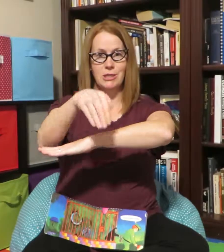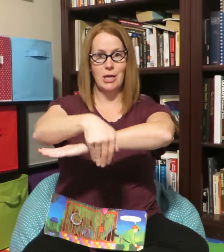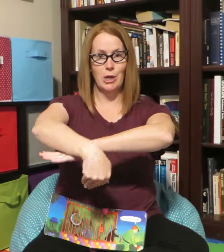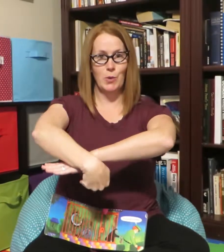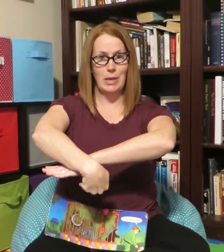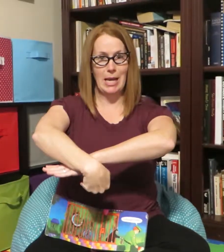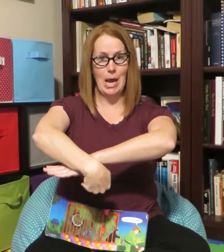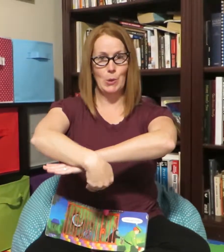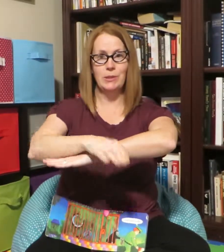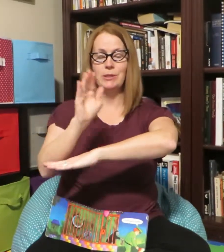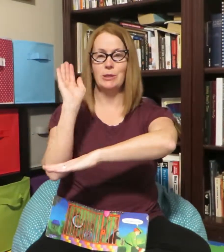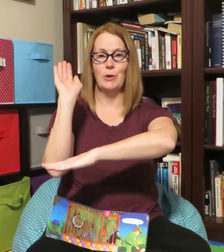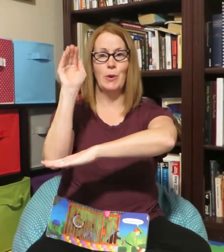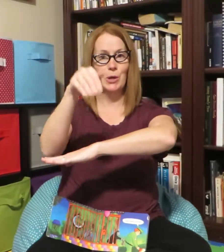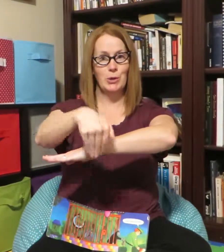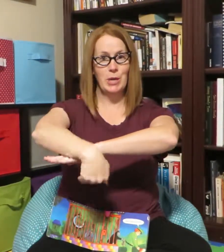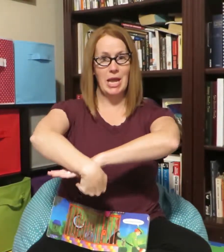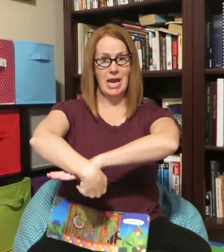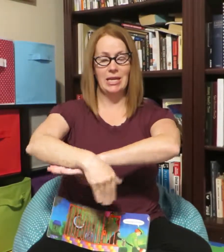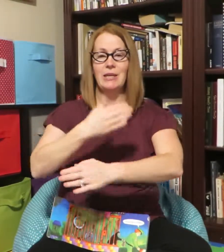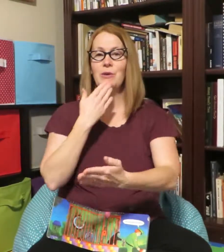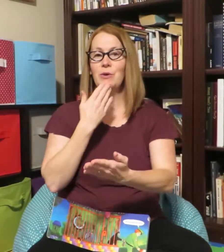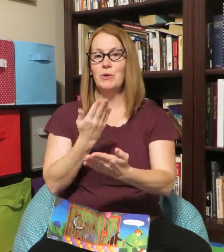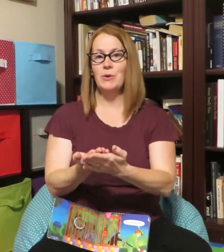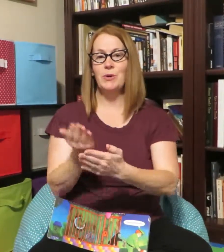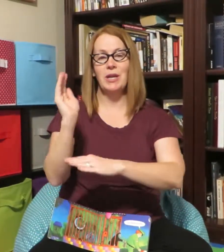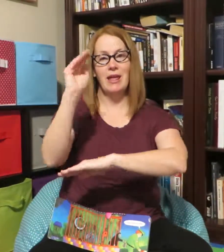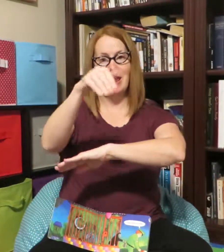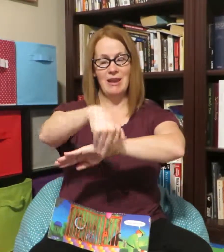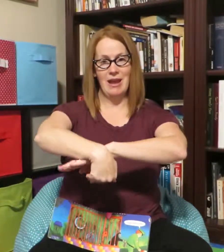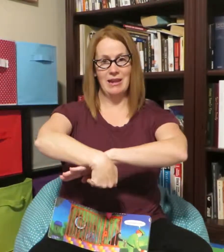sun going down. So good night. Good night.